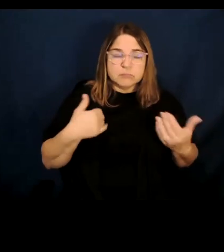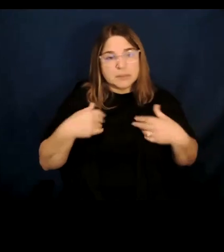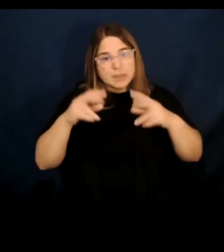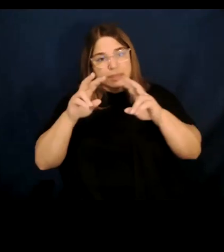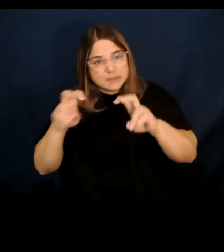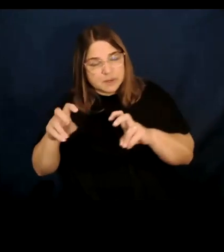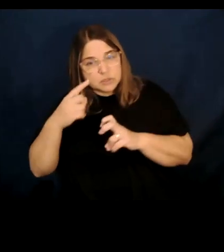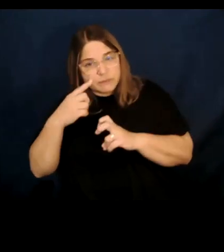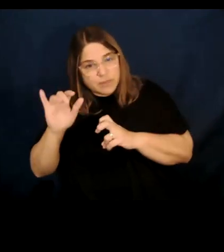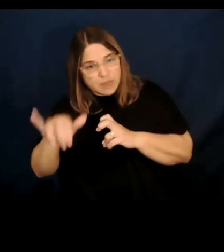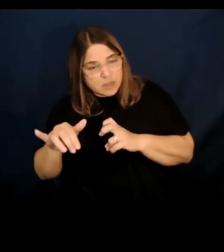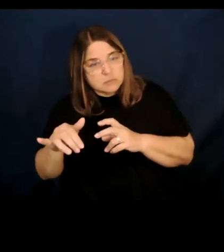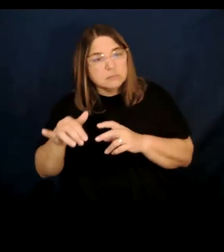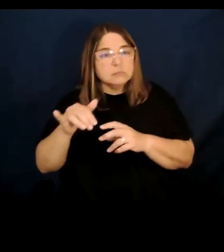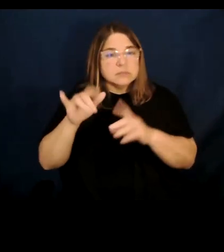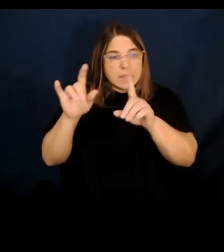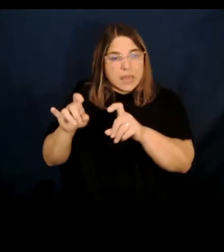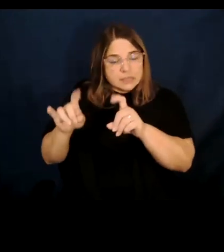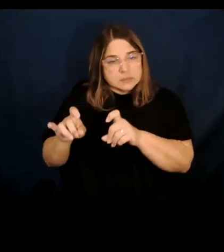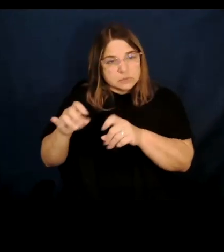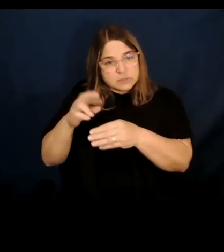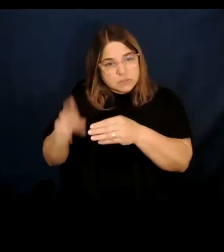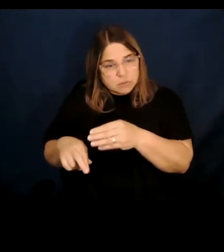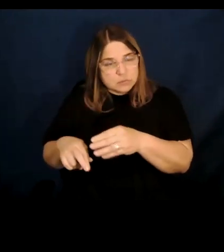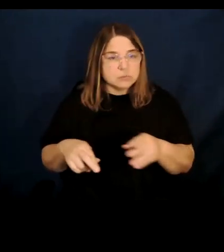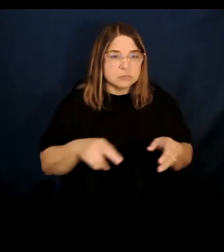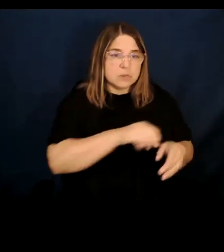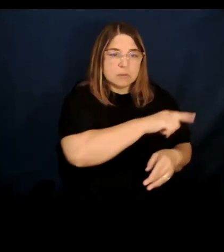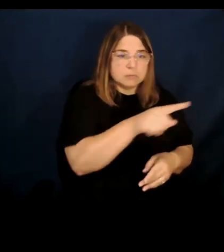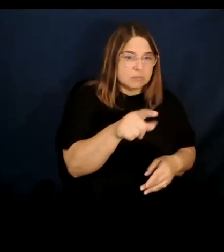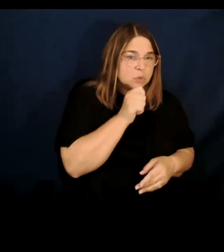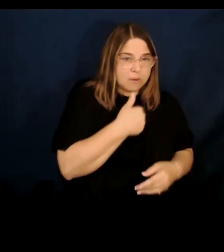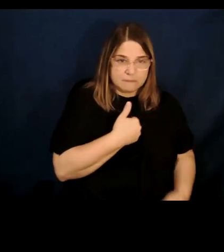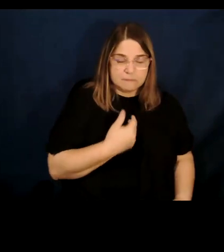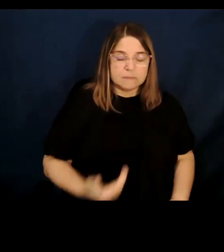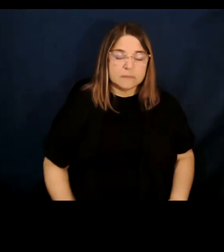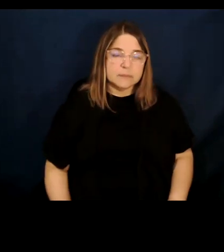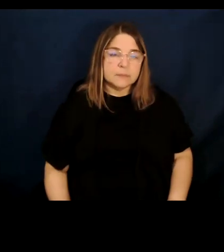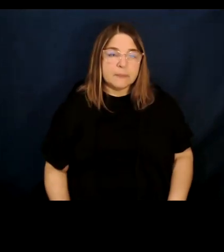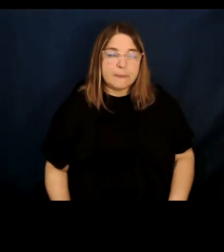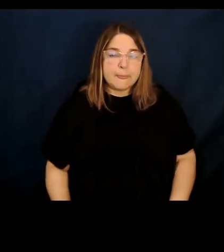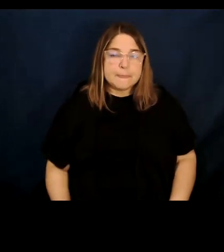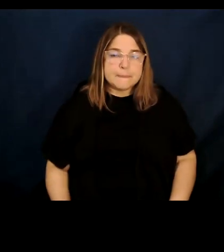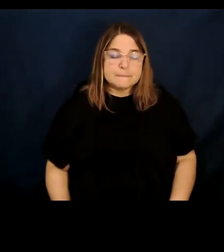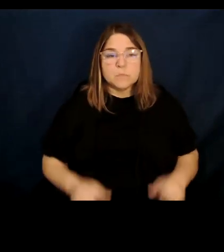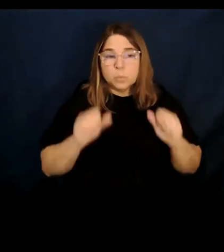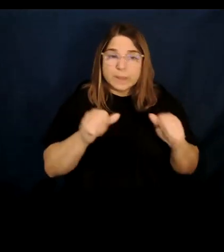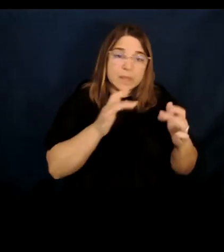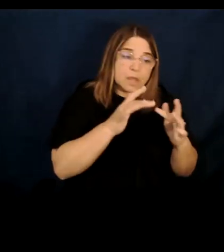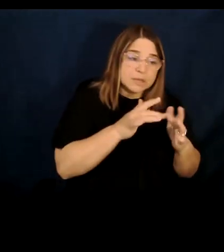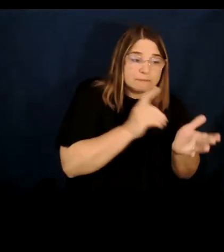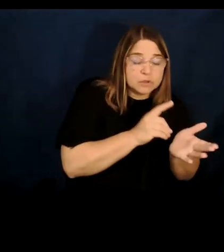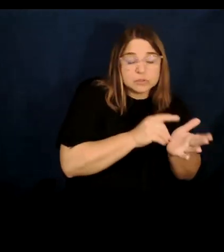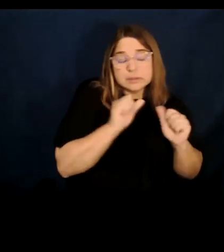other circumstances. If you're one of our clients, we can assist you through the process of getting the test. We can contact your physician. We can explain